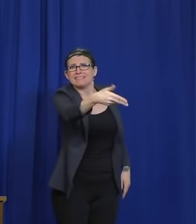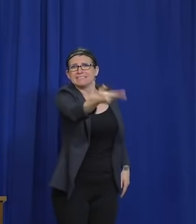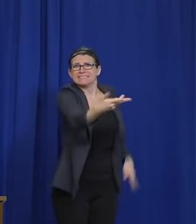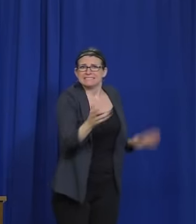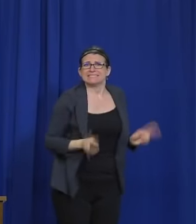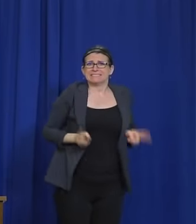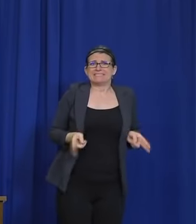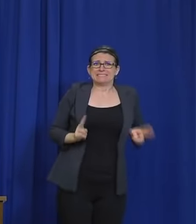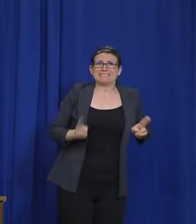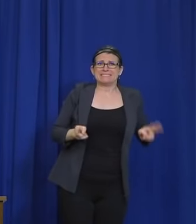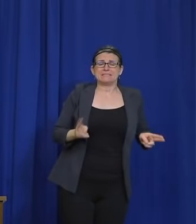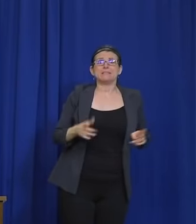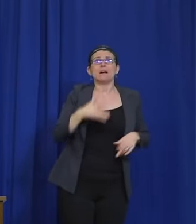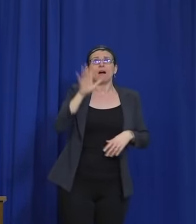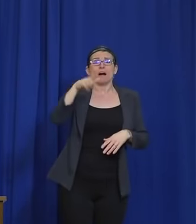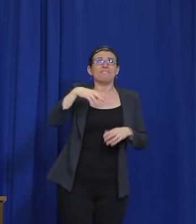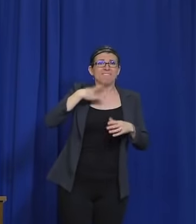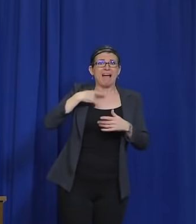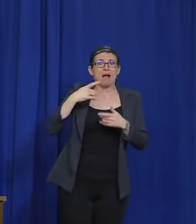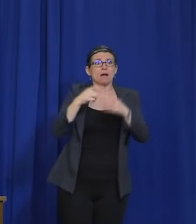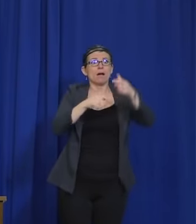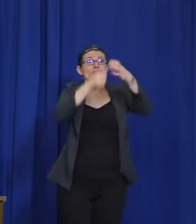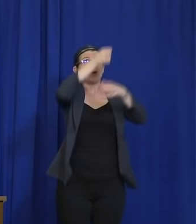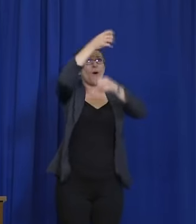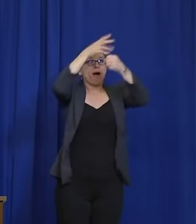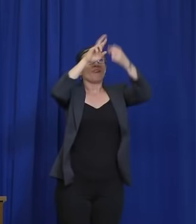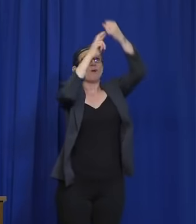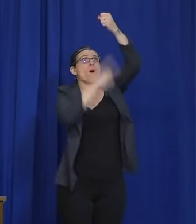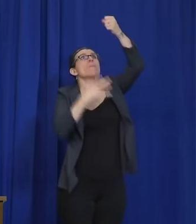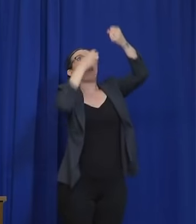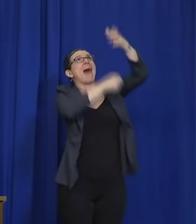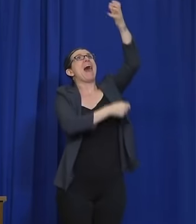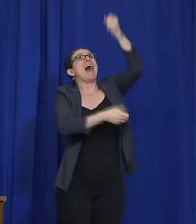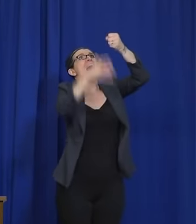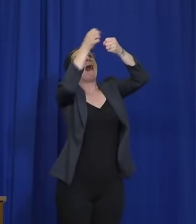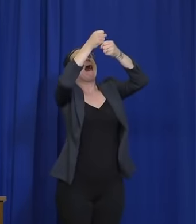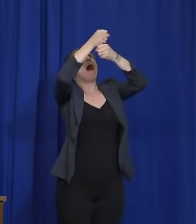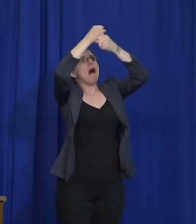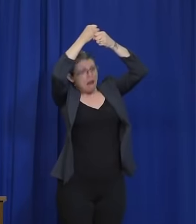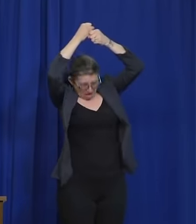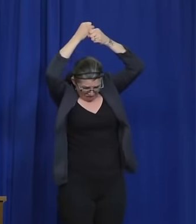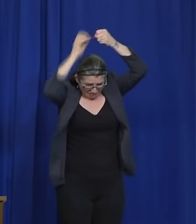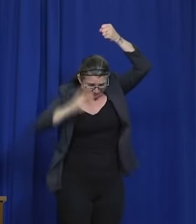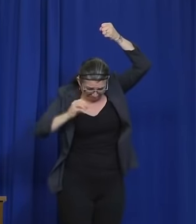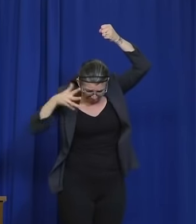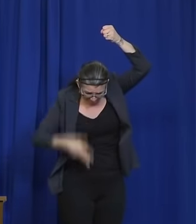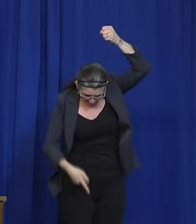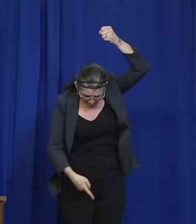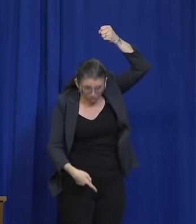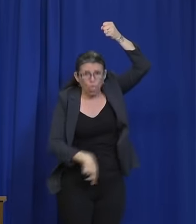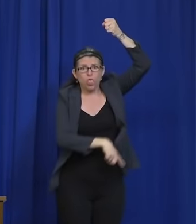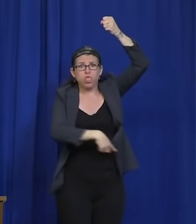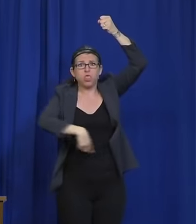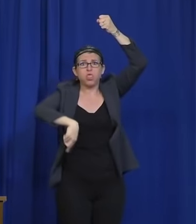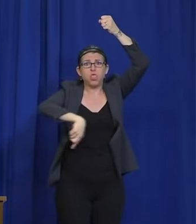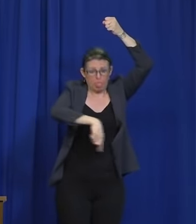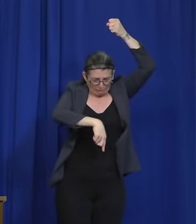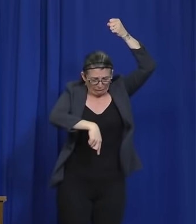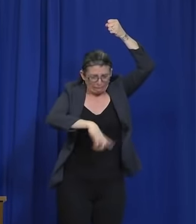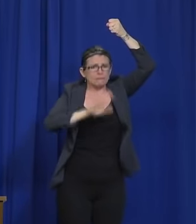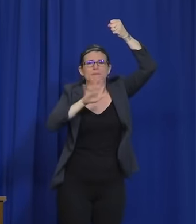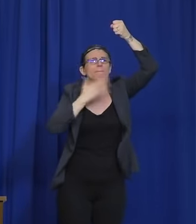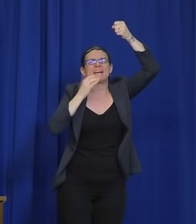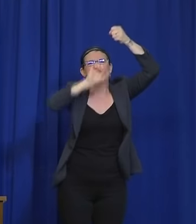rope. Well, Teddy Roosevelt once said, "When you're at the end of your rope, tie a knot and